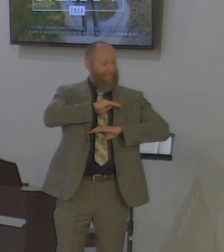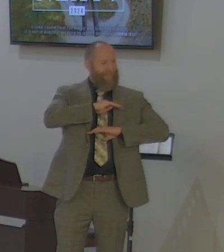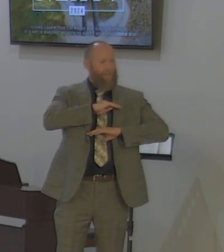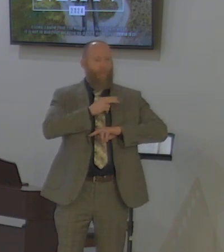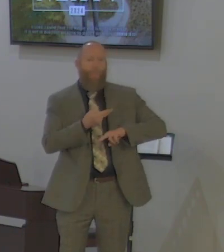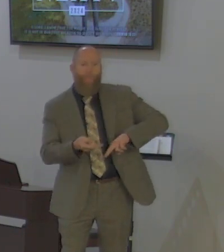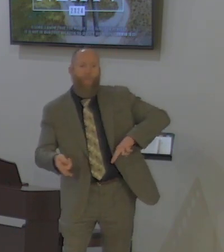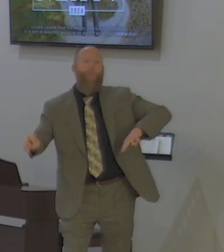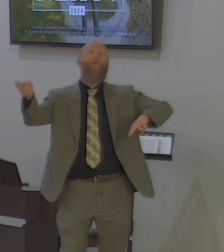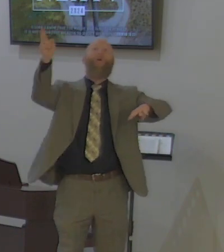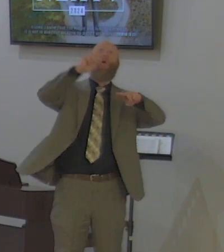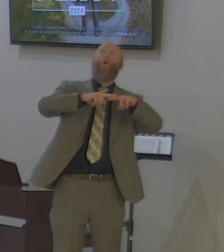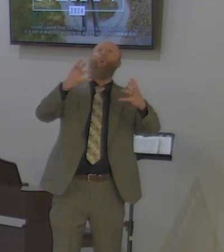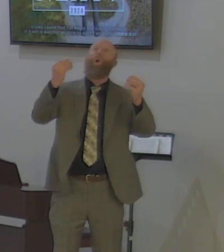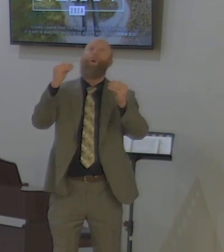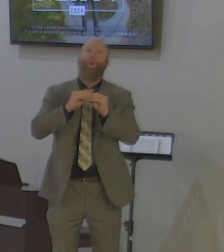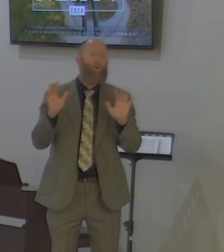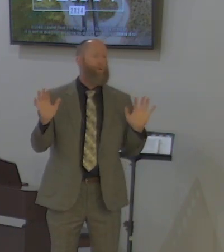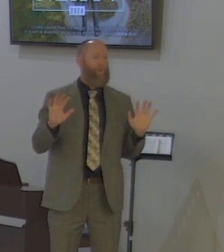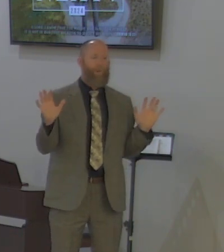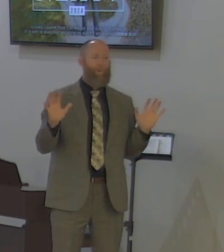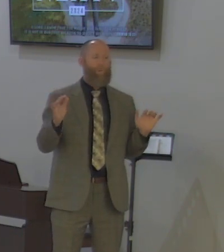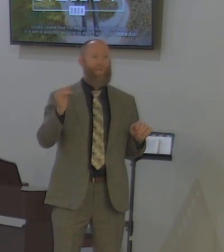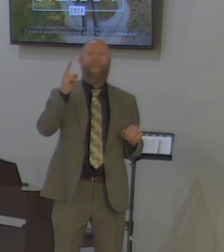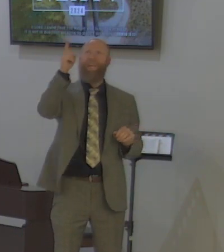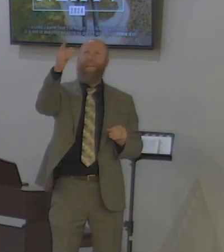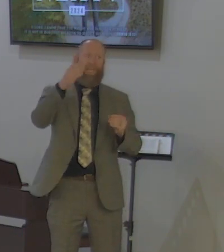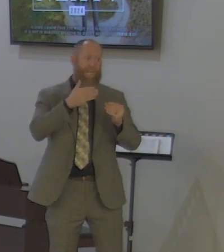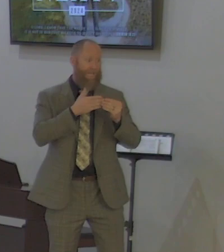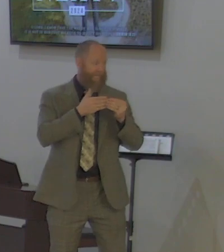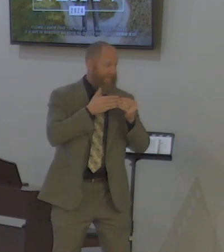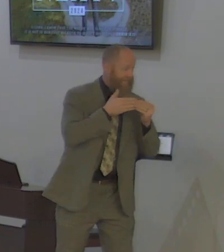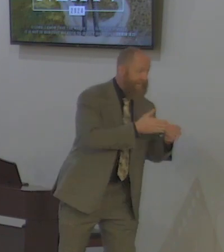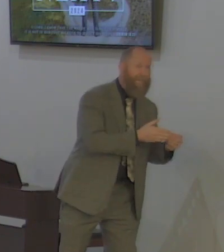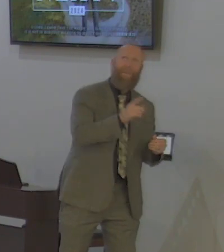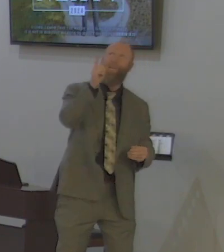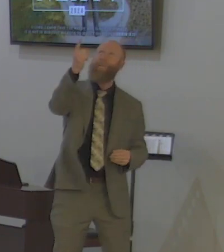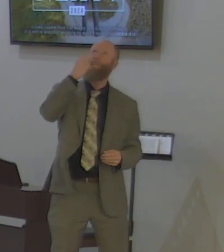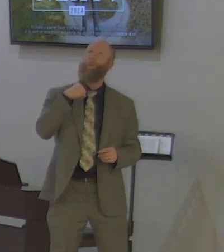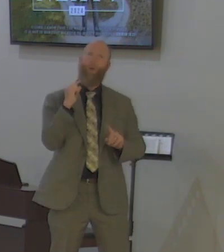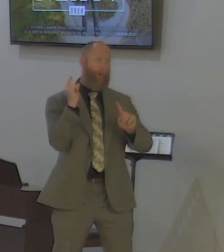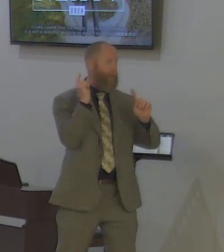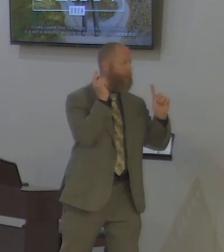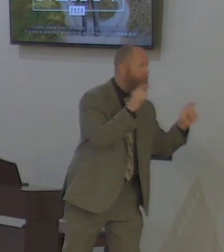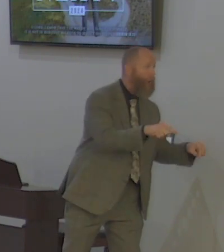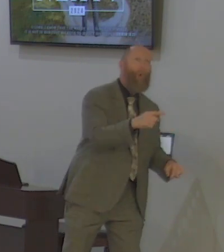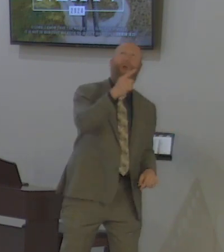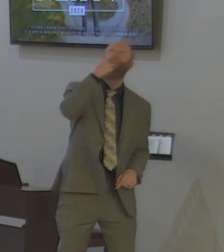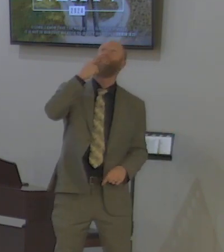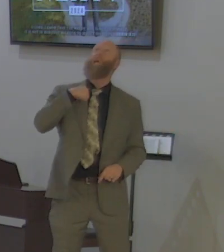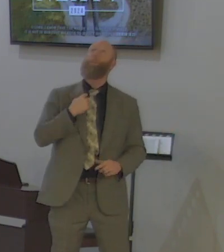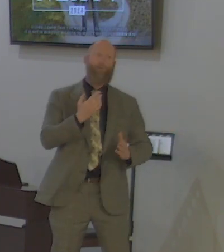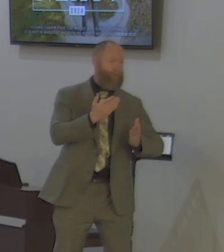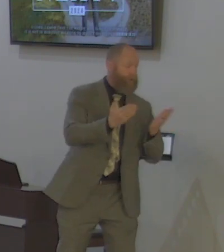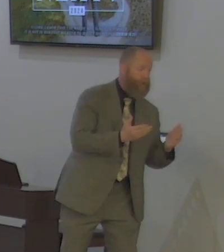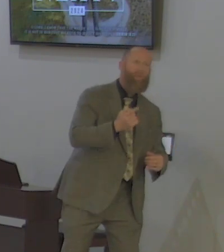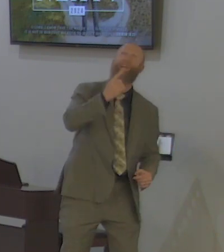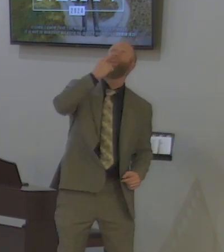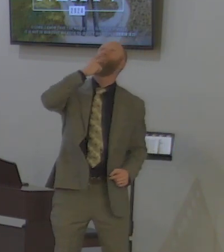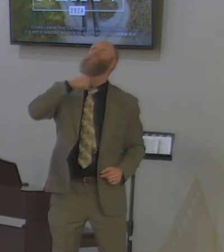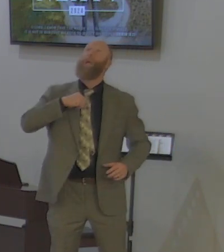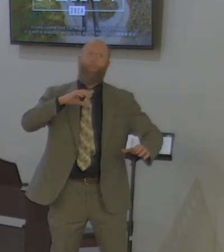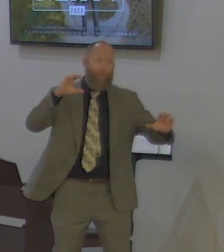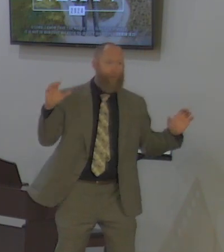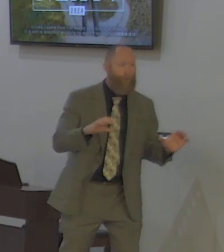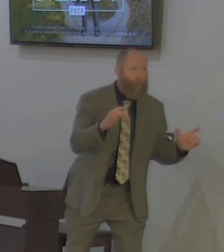my life or directs me to things in my life, that instead of saying, I don't want that, one who is content says, I want that because